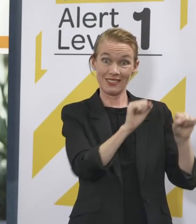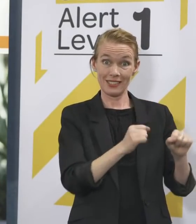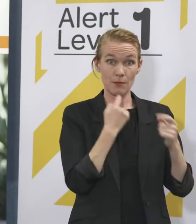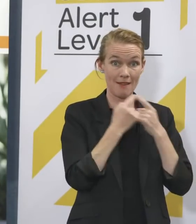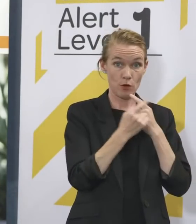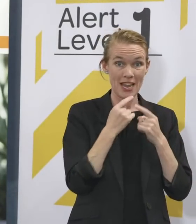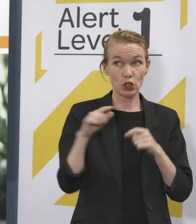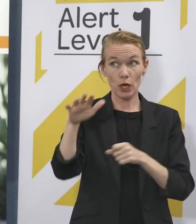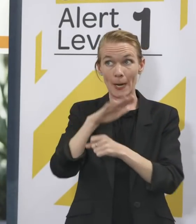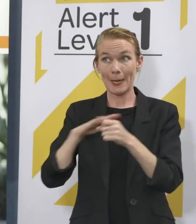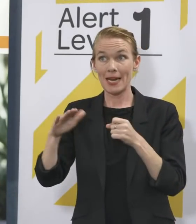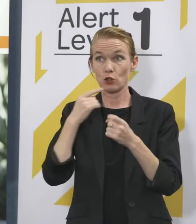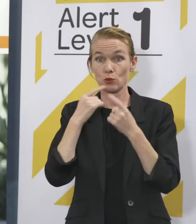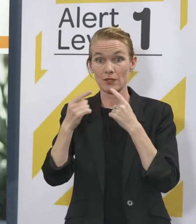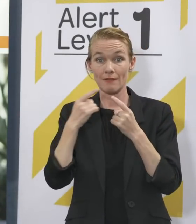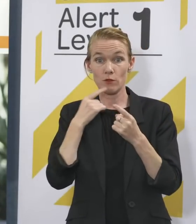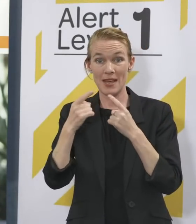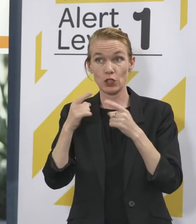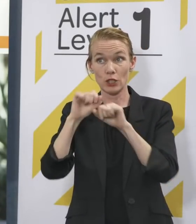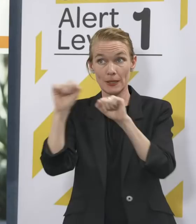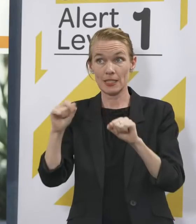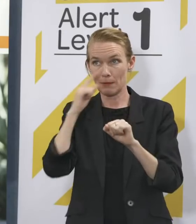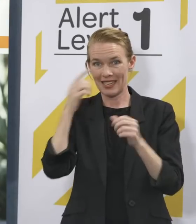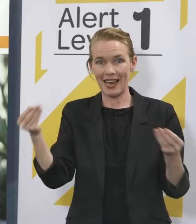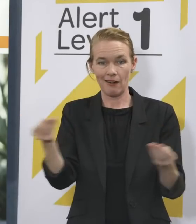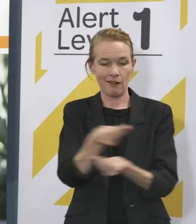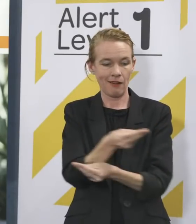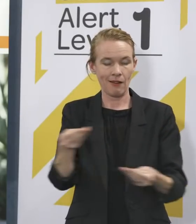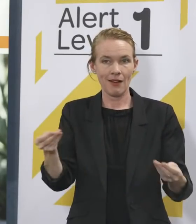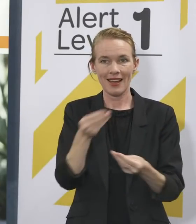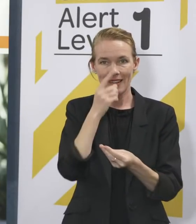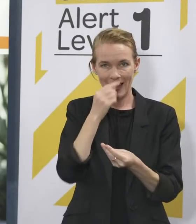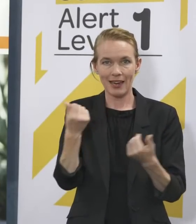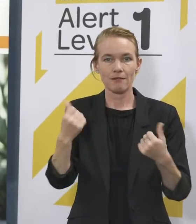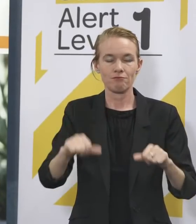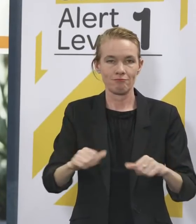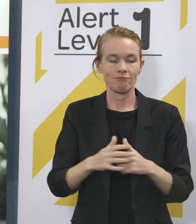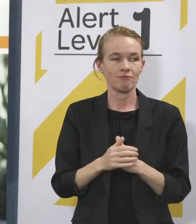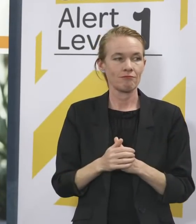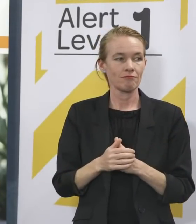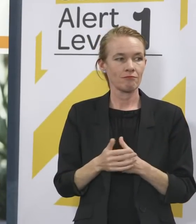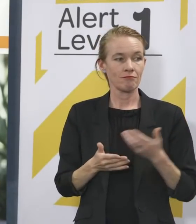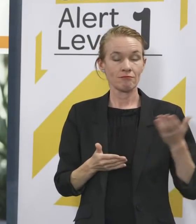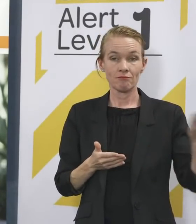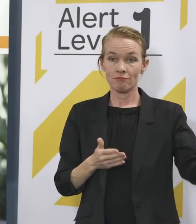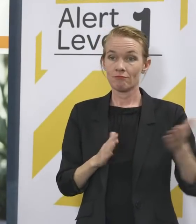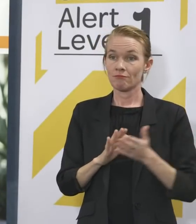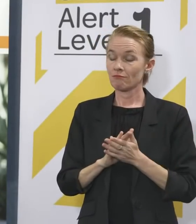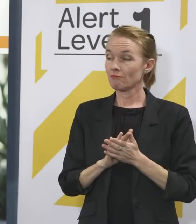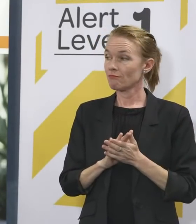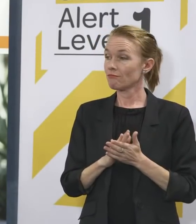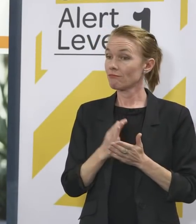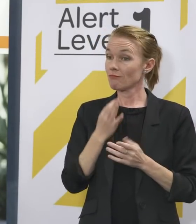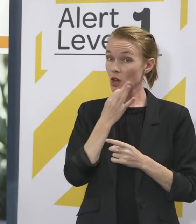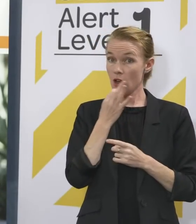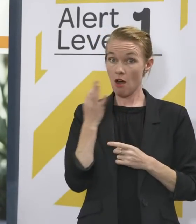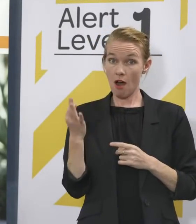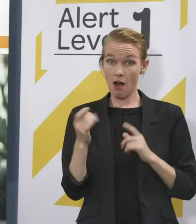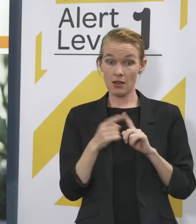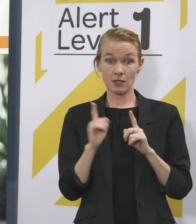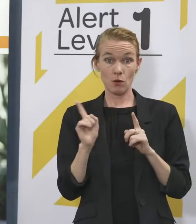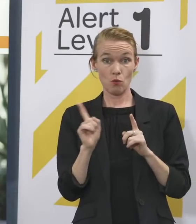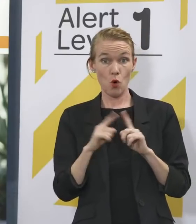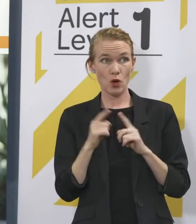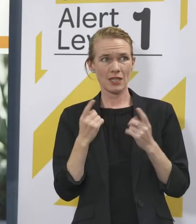at different procedures from people arriving from more higher risk COVID countries? And if so, what are they? We're using the